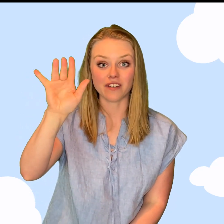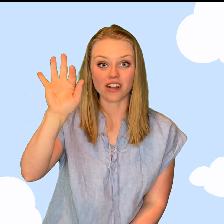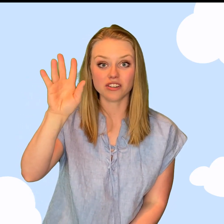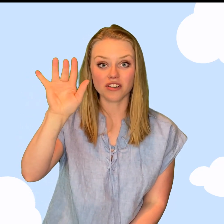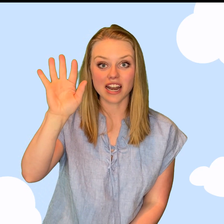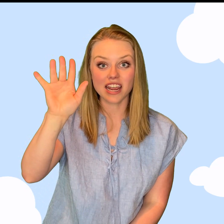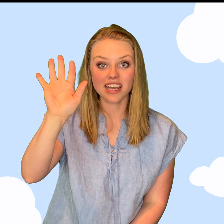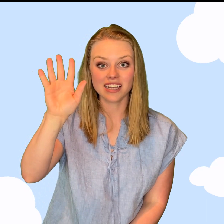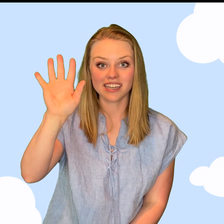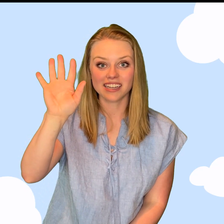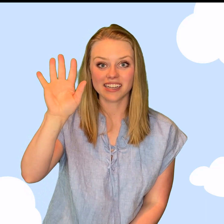fingers ready?